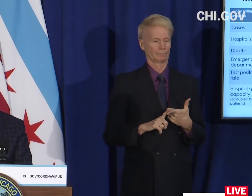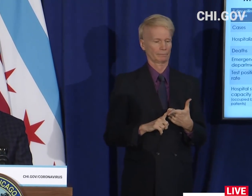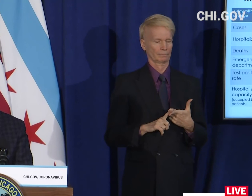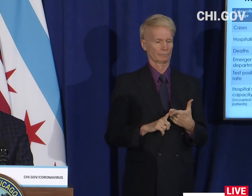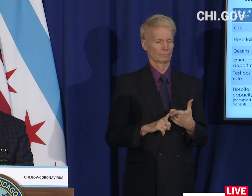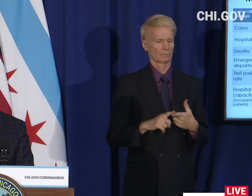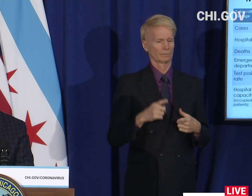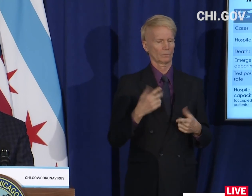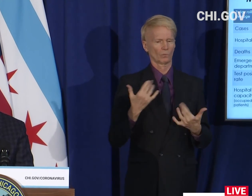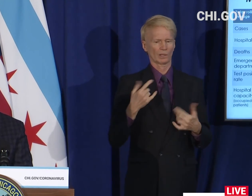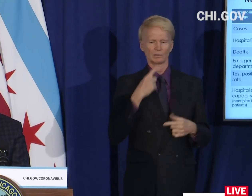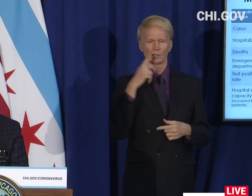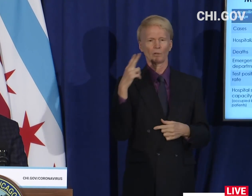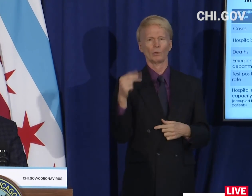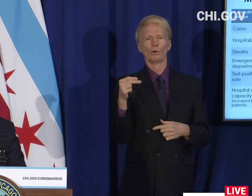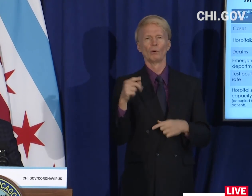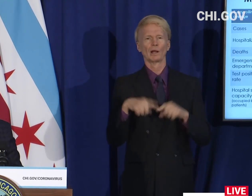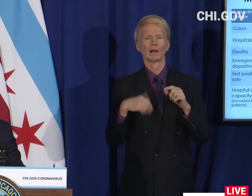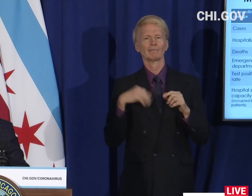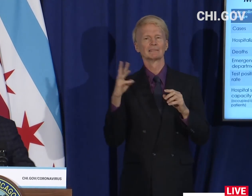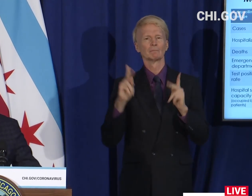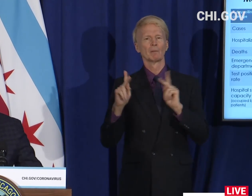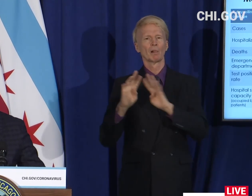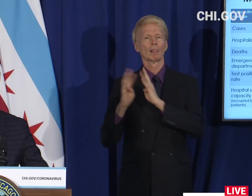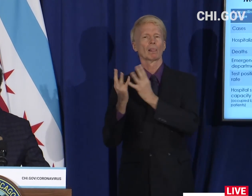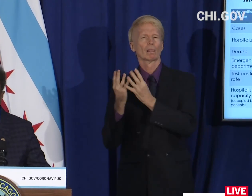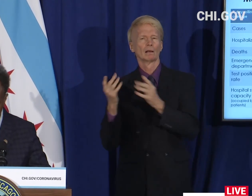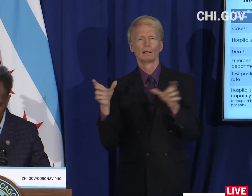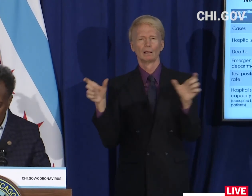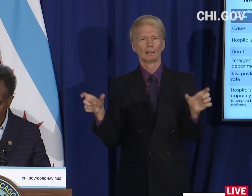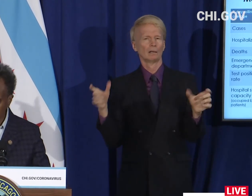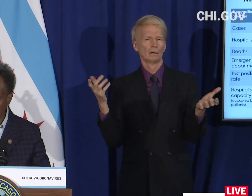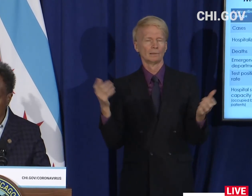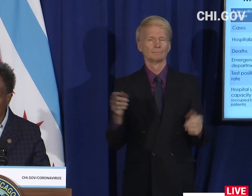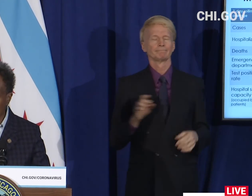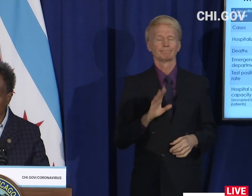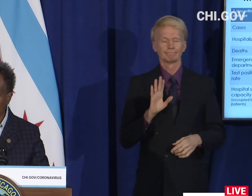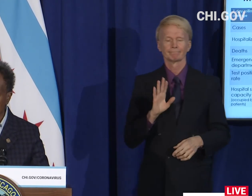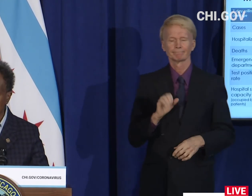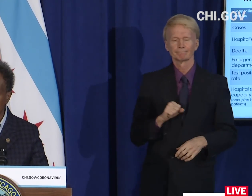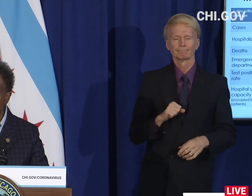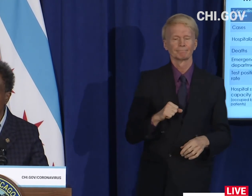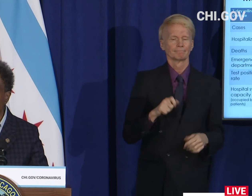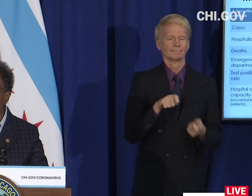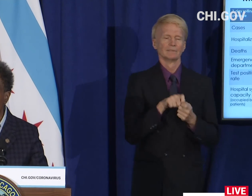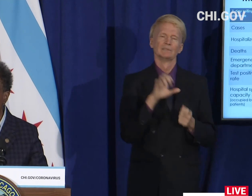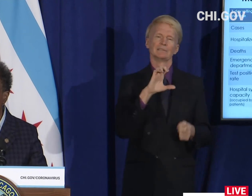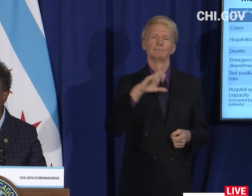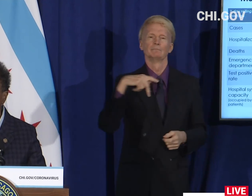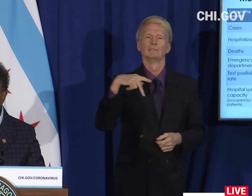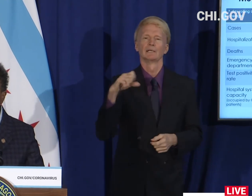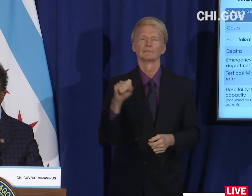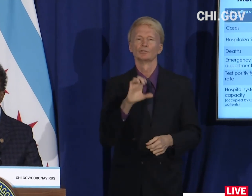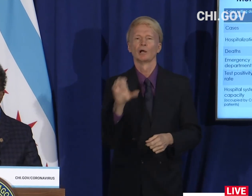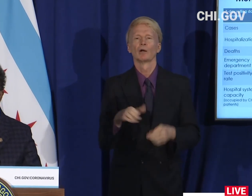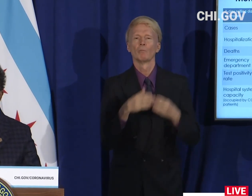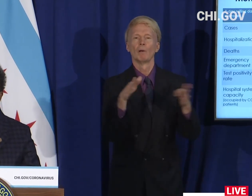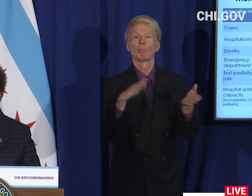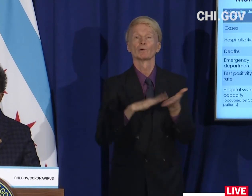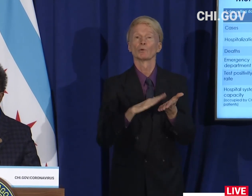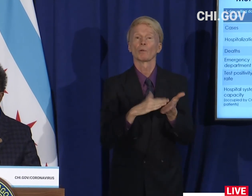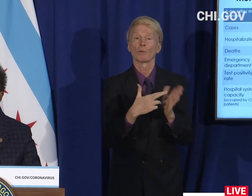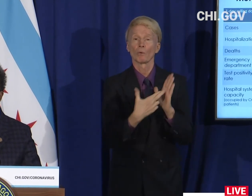gather in groups larger than 6 people? Well, again, let's be precise about what CPS has said, which is